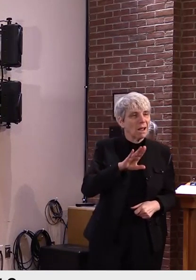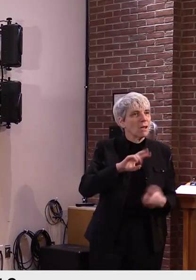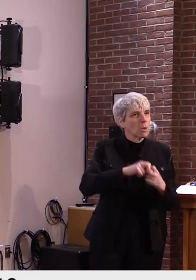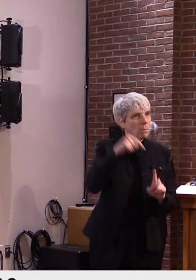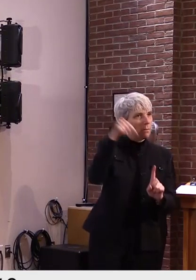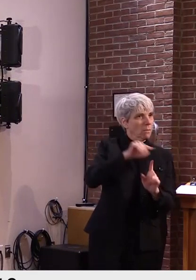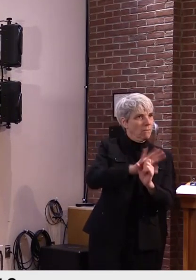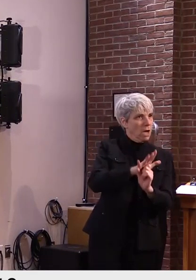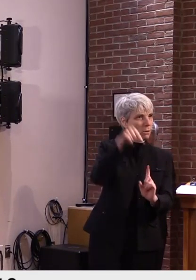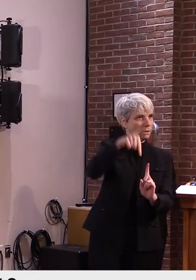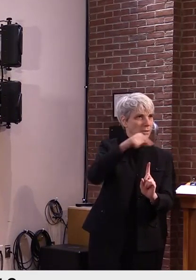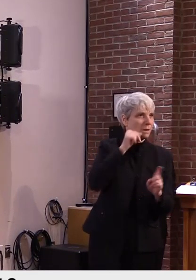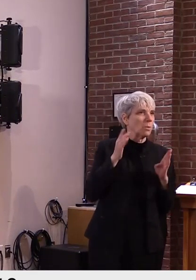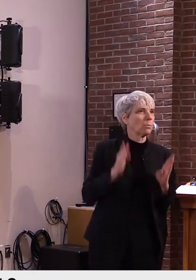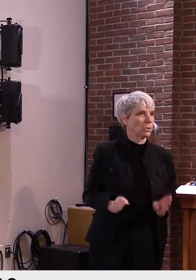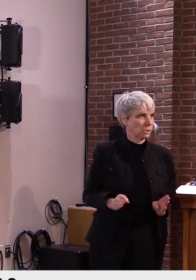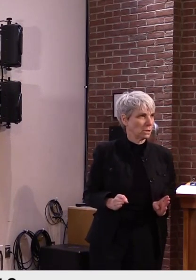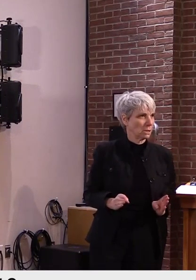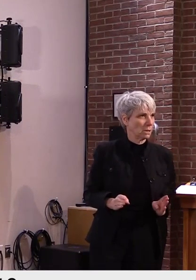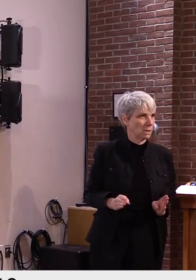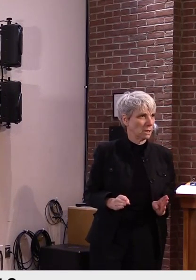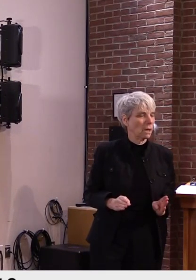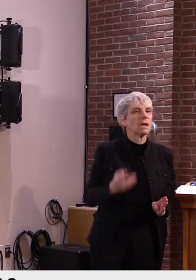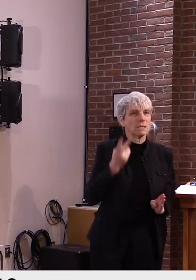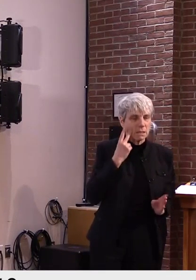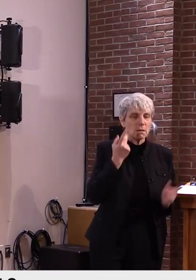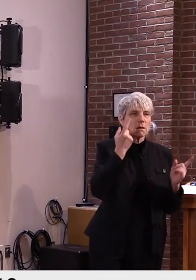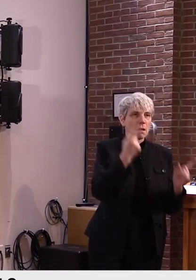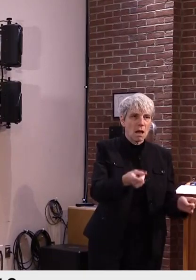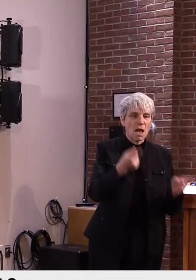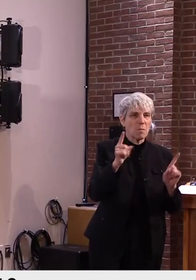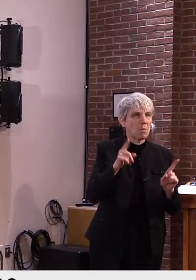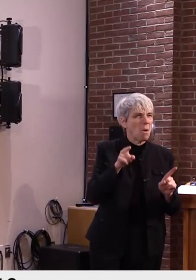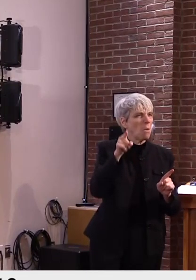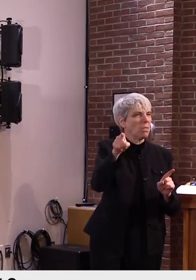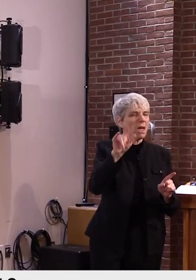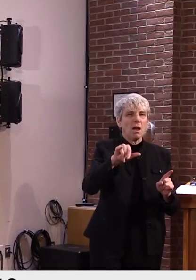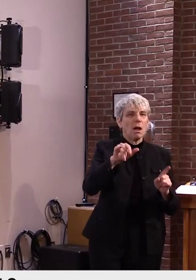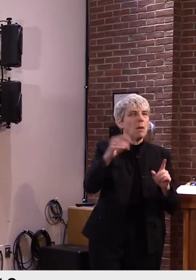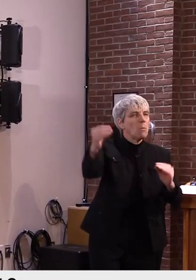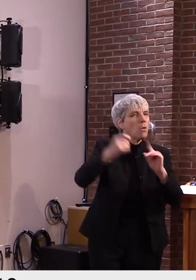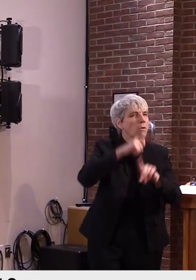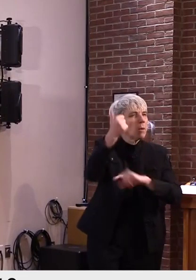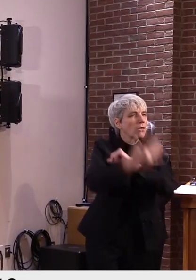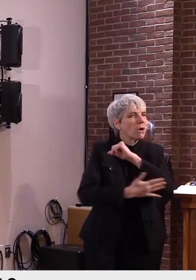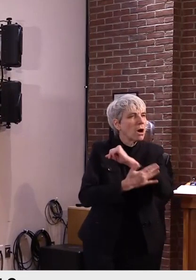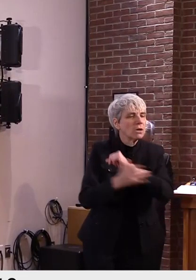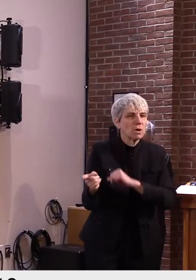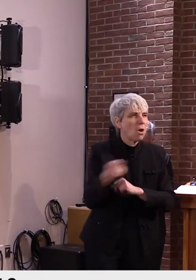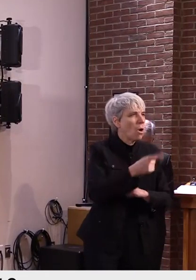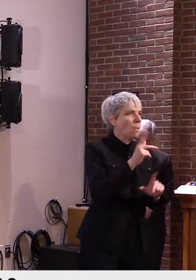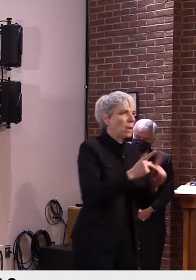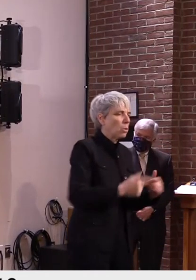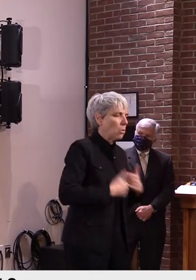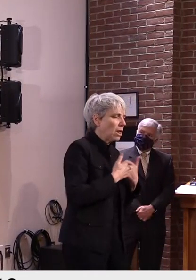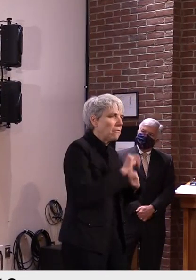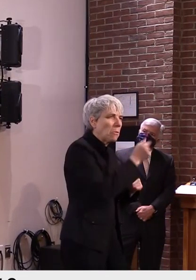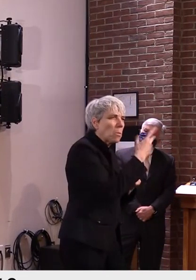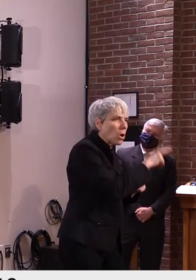I've seen it over the course of this pandemic, directed at ethnic groups, congregate housing complexes,